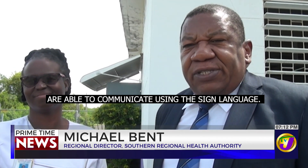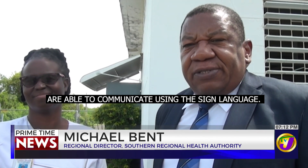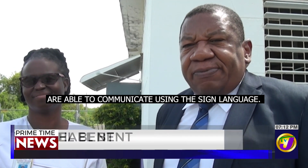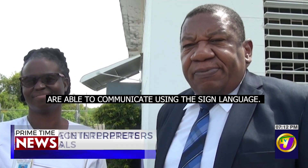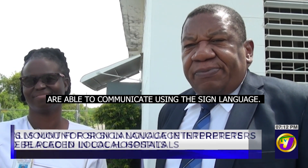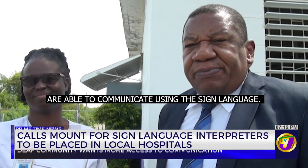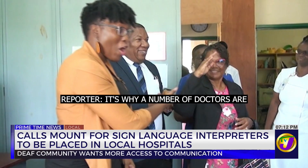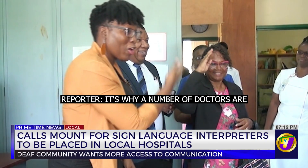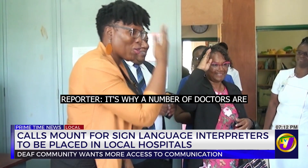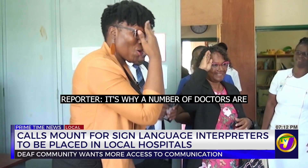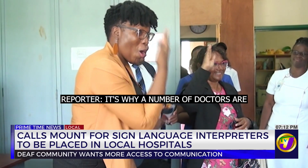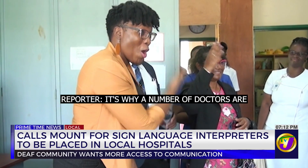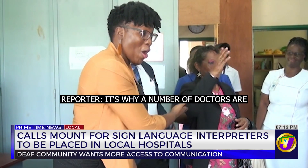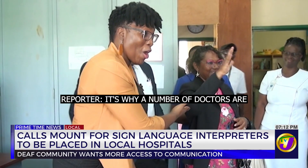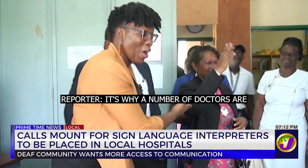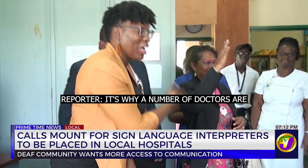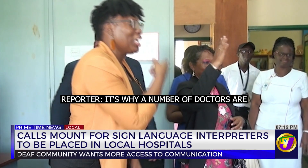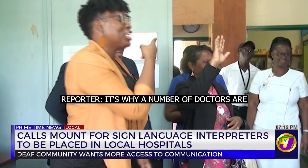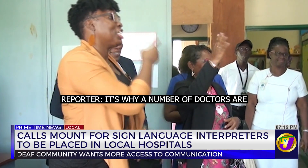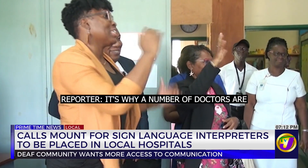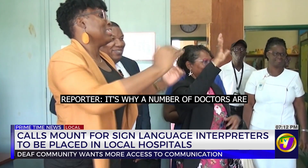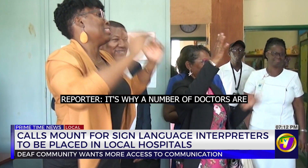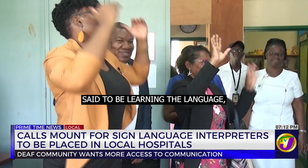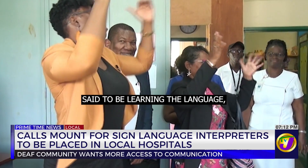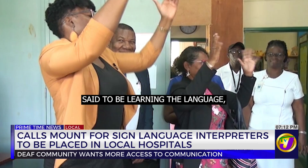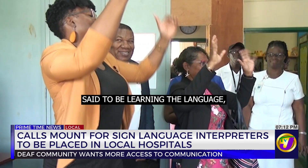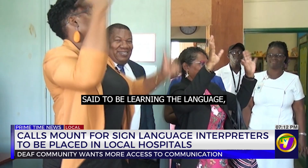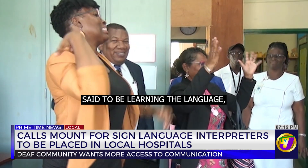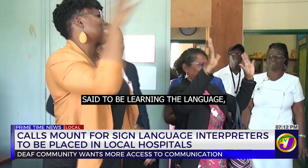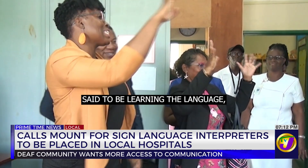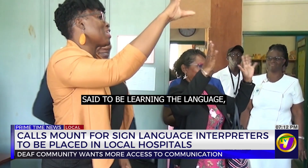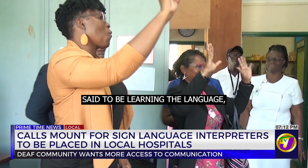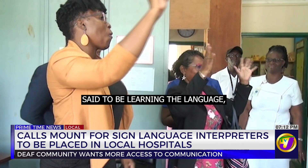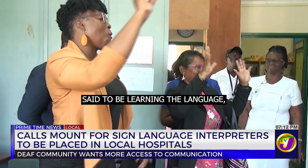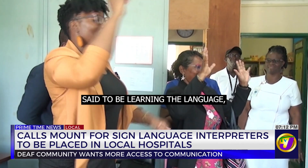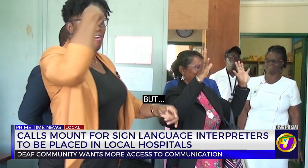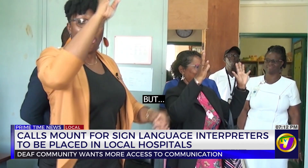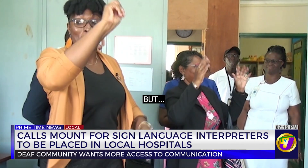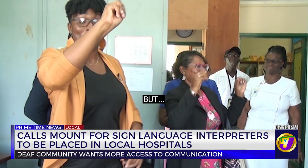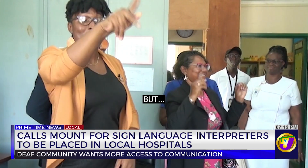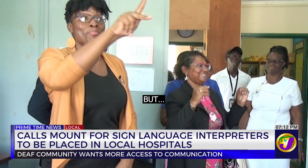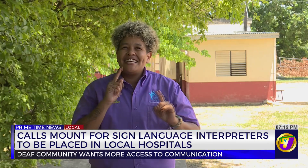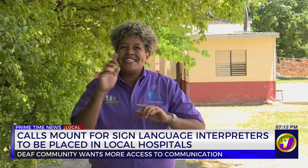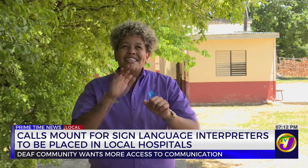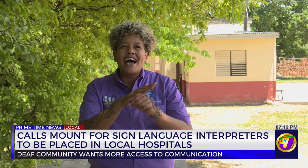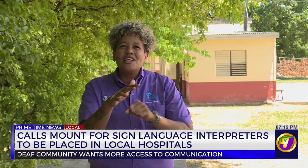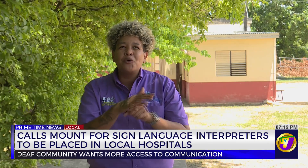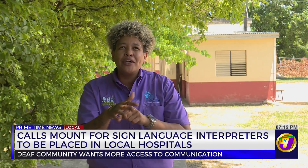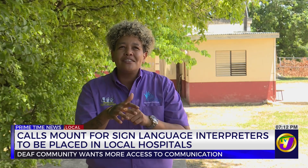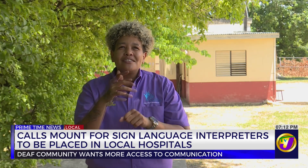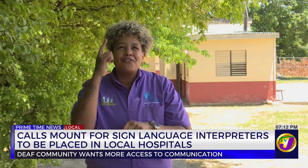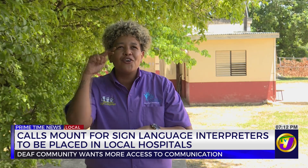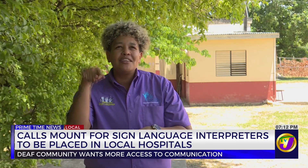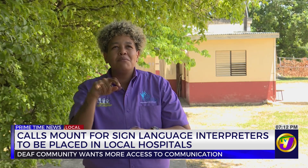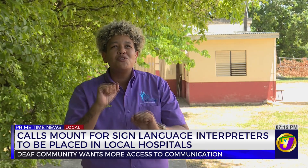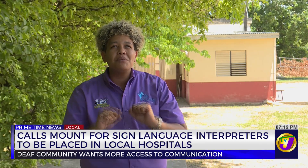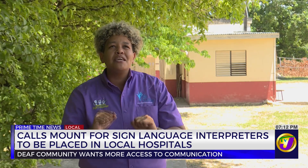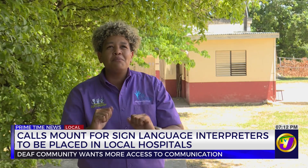language. It's why a number of doctors are said to be learning the language. But is it adequate for them to be able